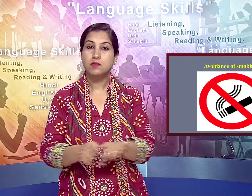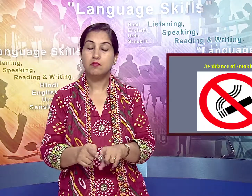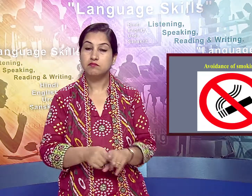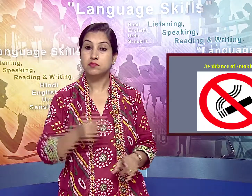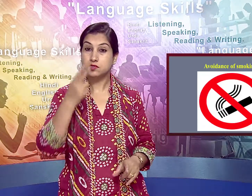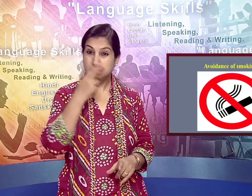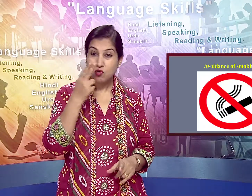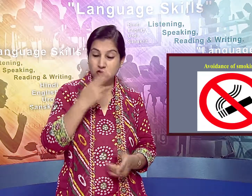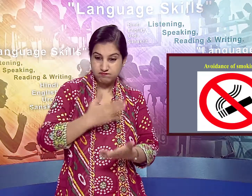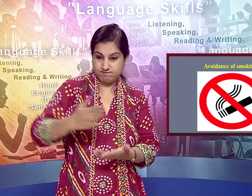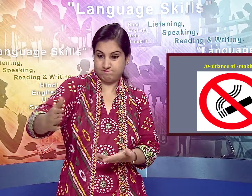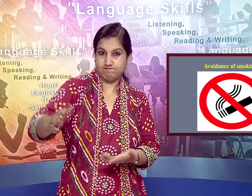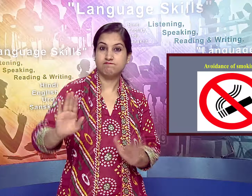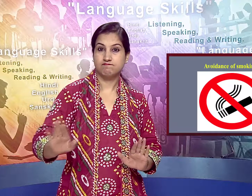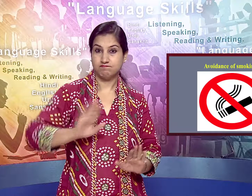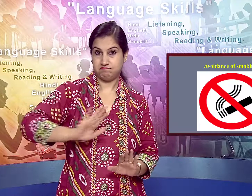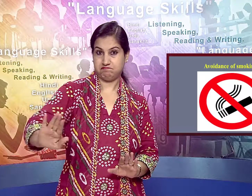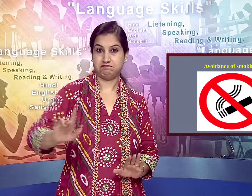Avoidance of smoking.